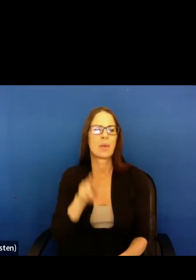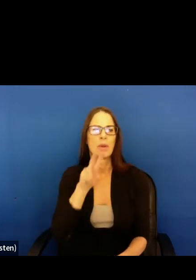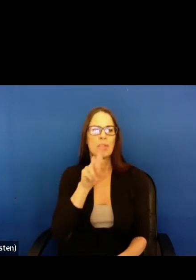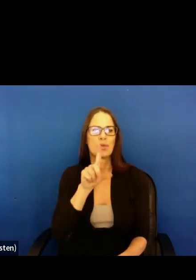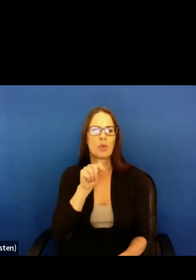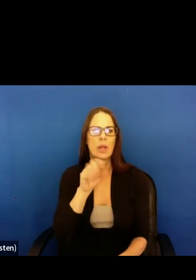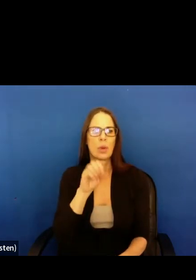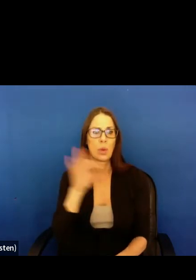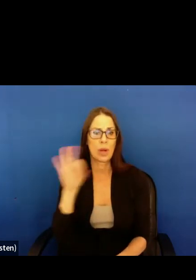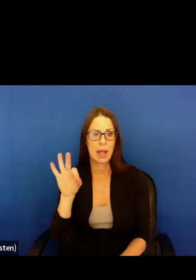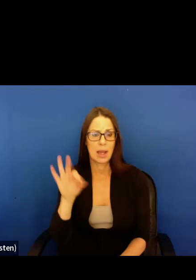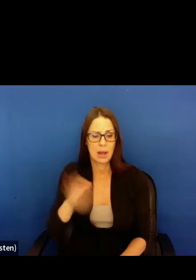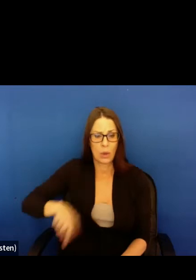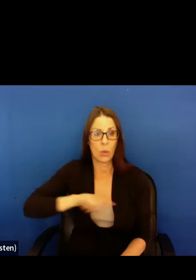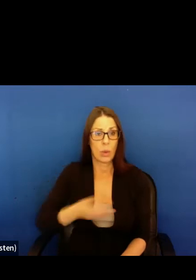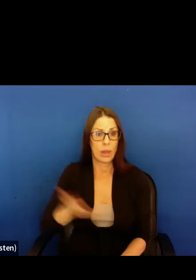responsible for